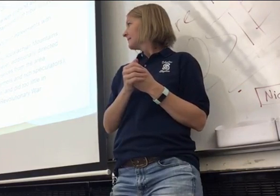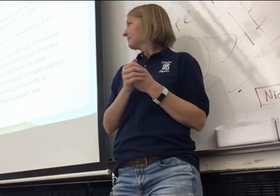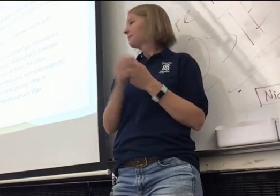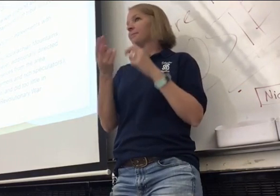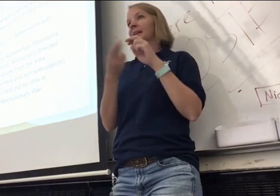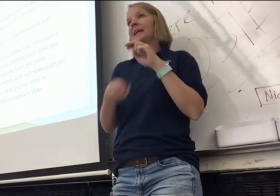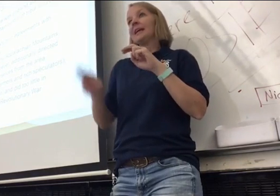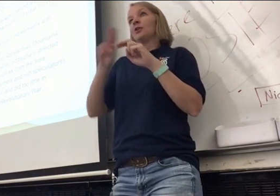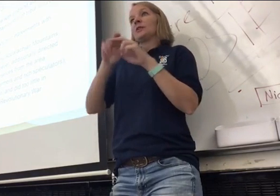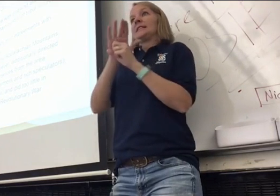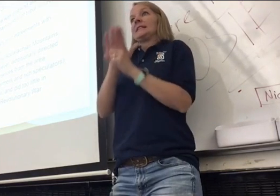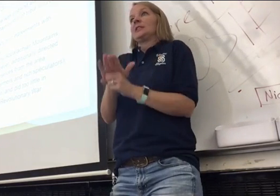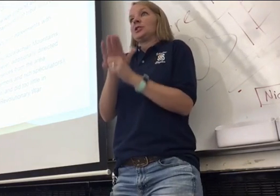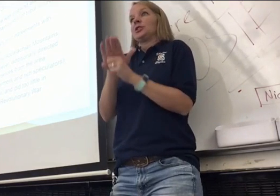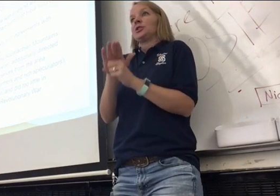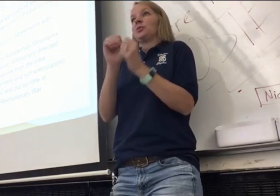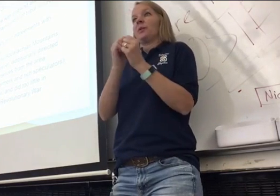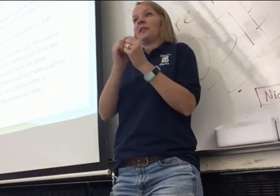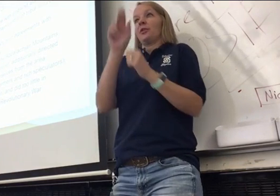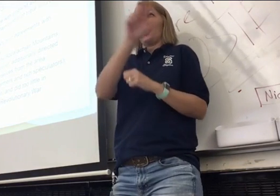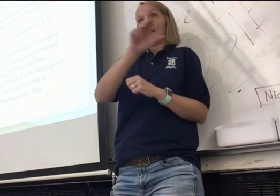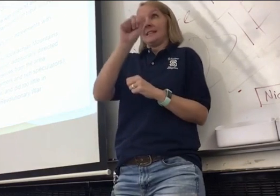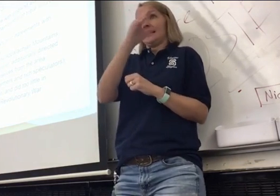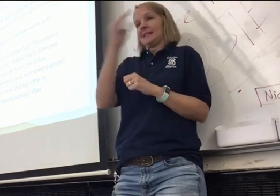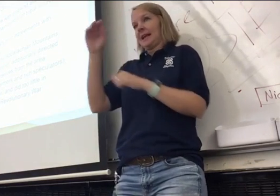increased tensions between the U.S. and Britain.